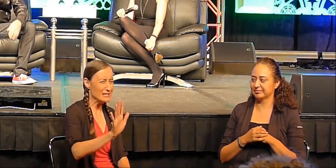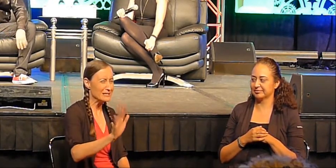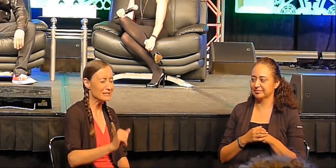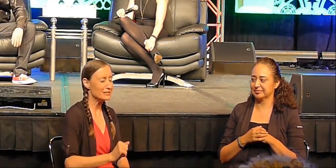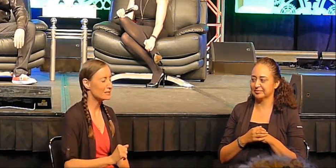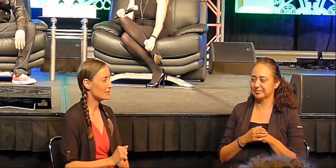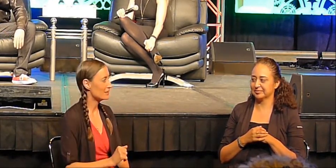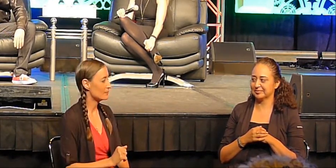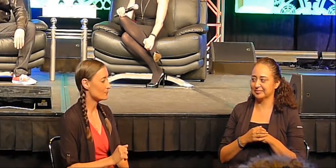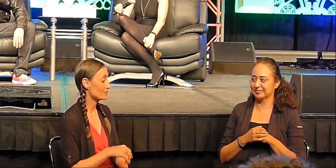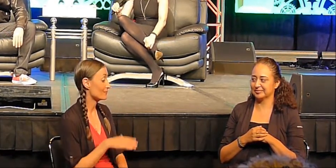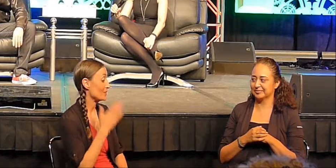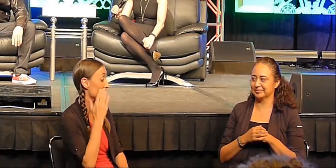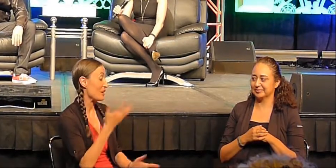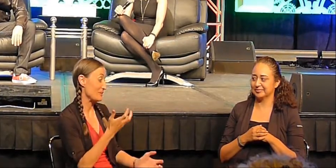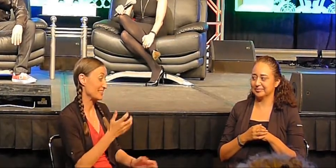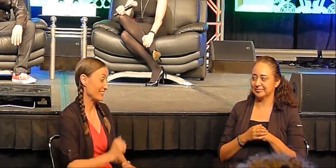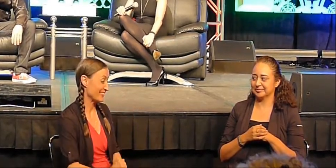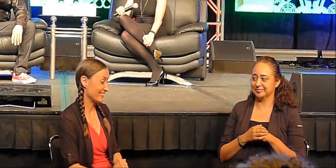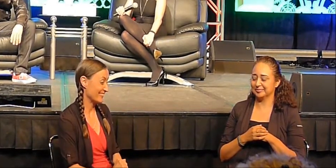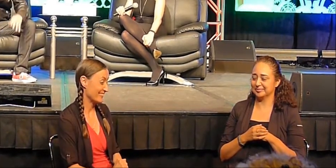you want to."